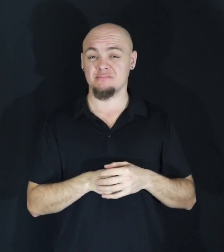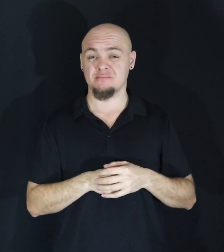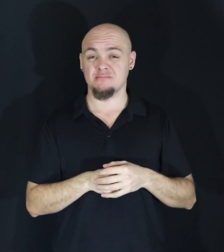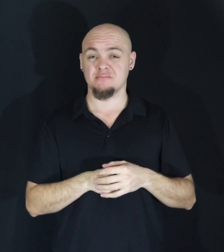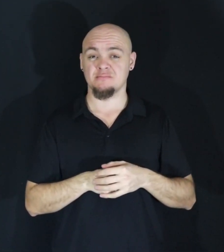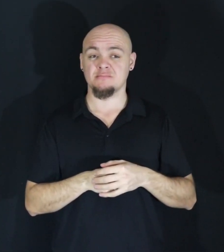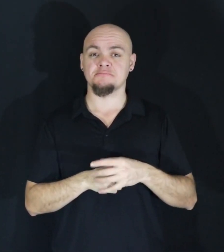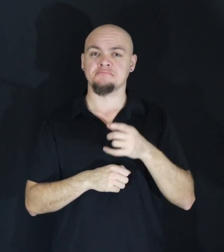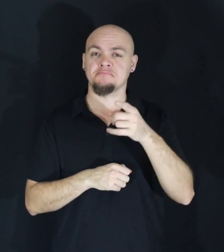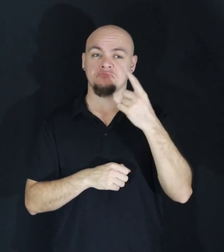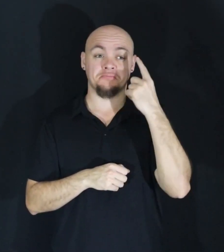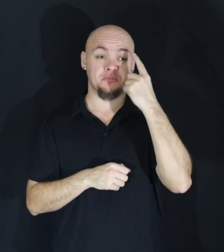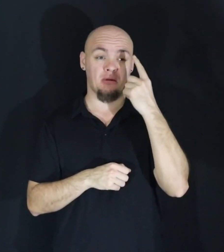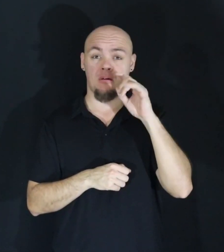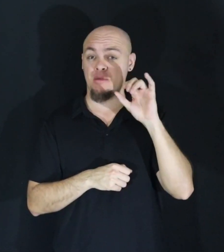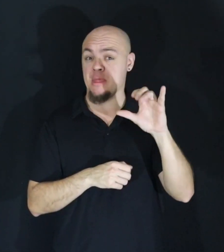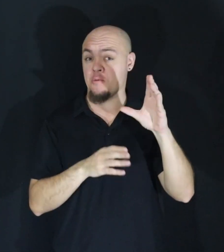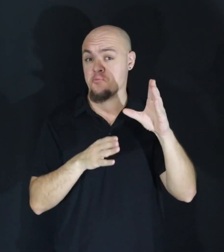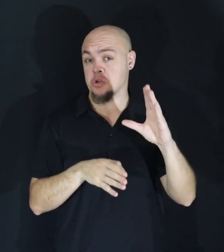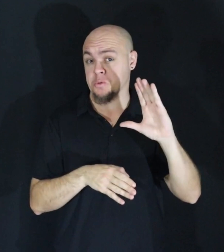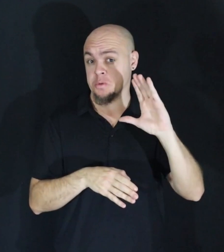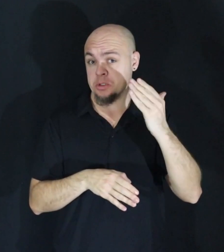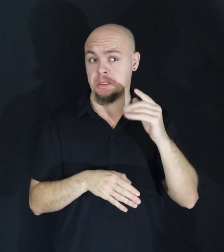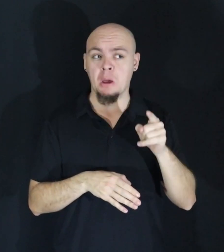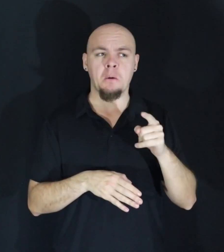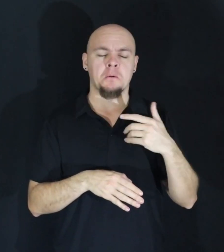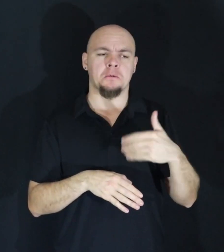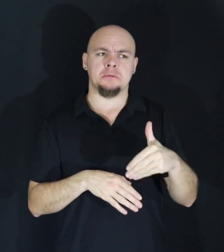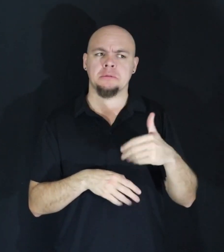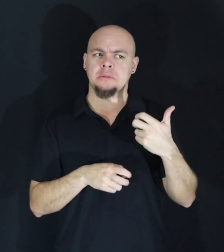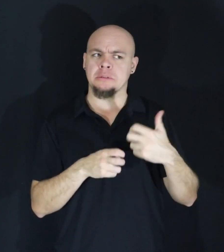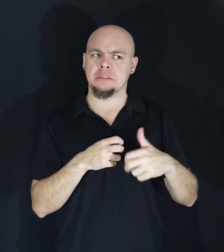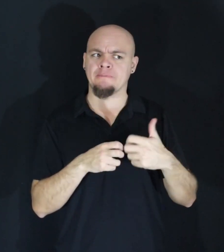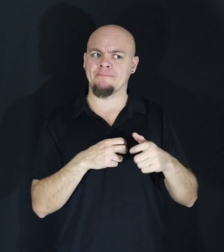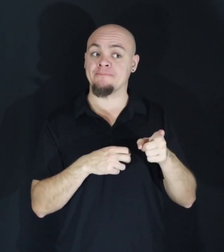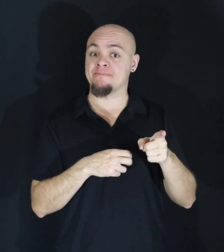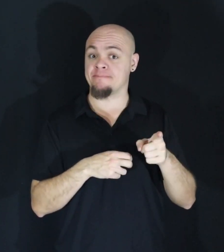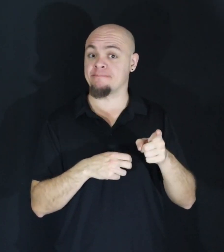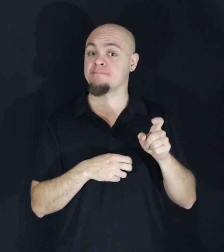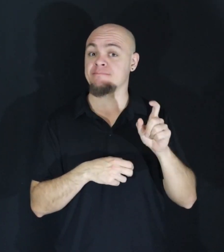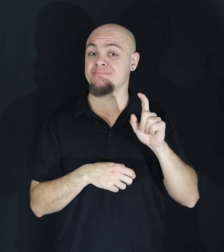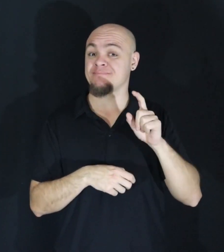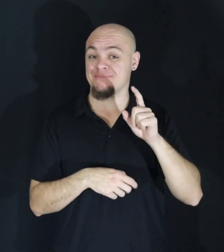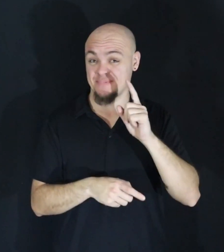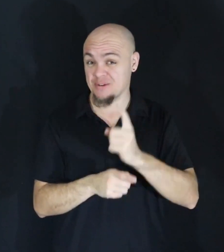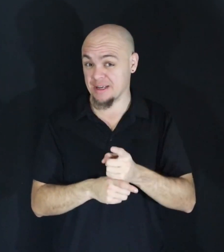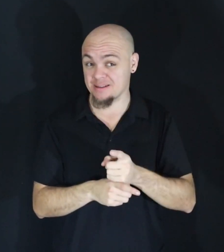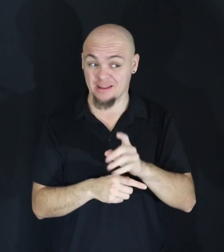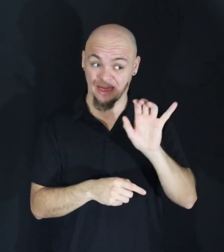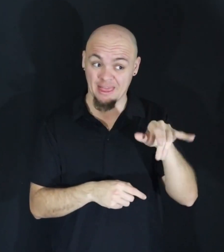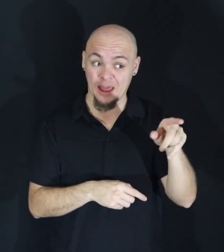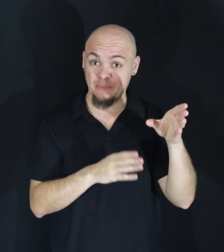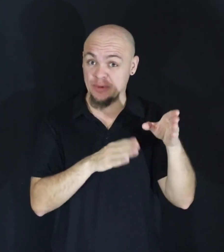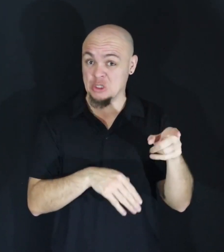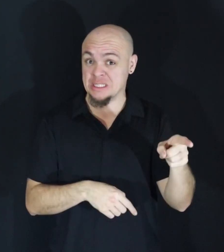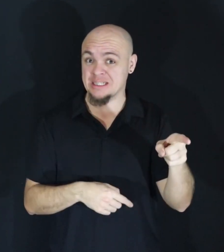You might be thinking this person sounds like they were quite a handful. And you're right, I was.